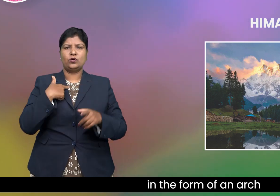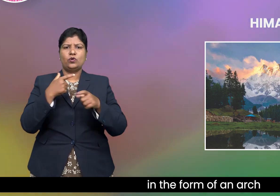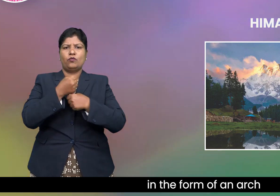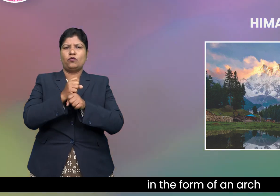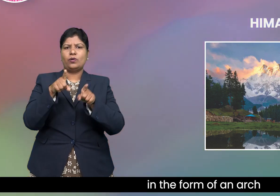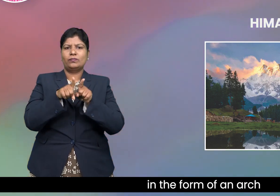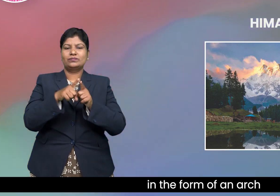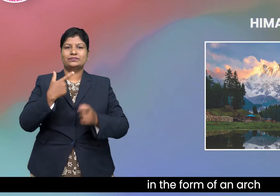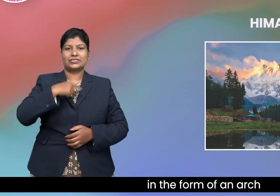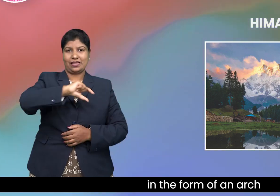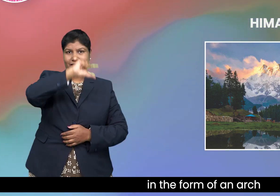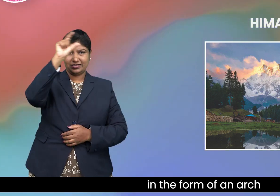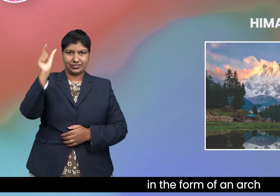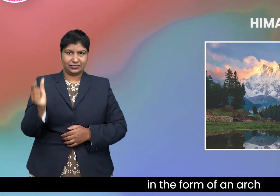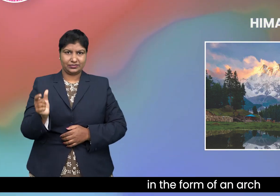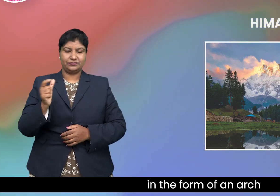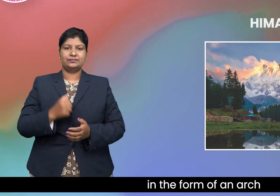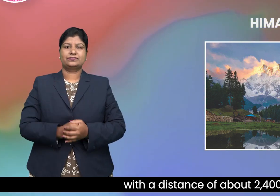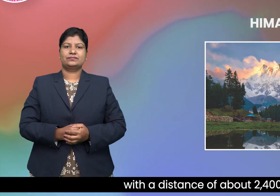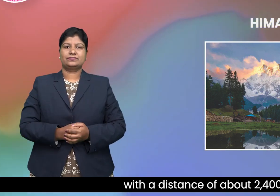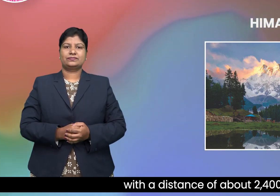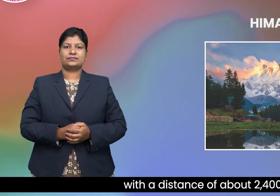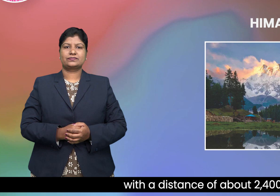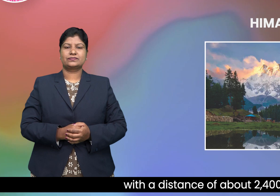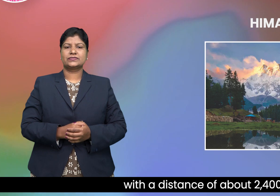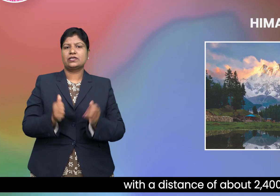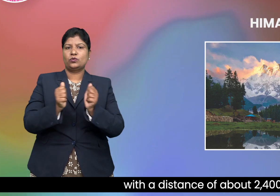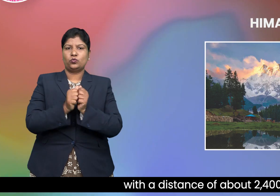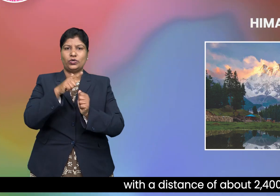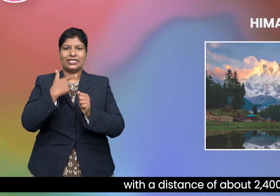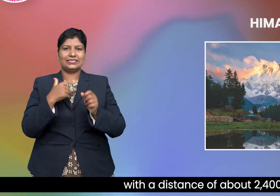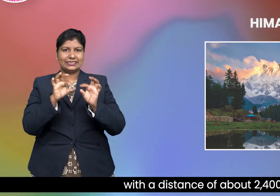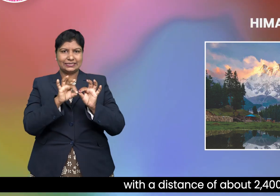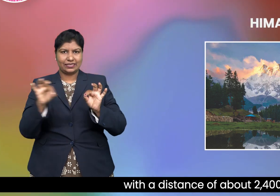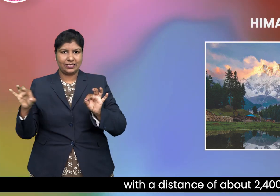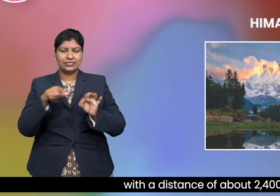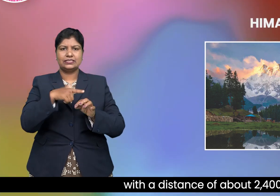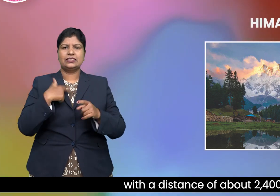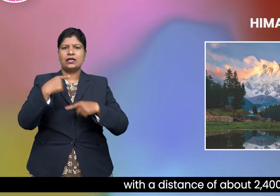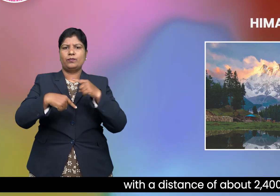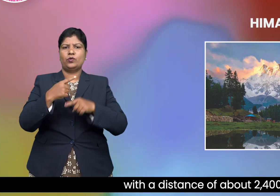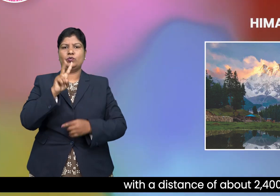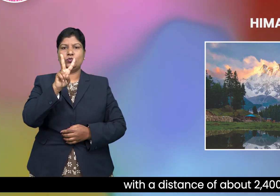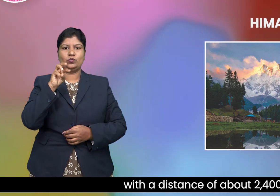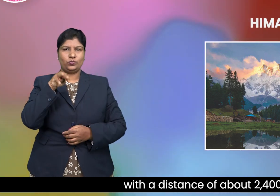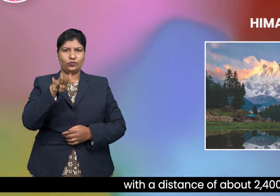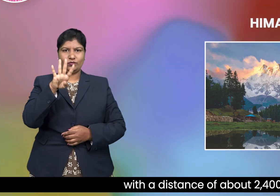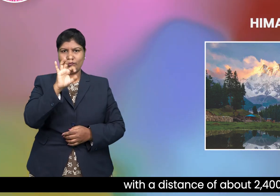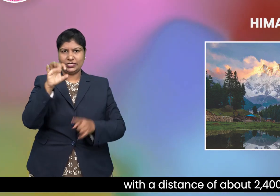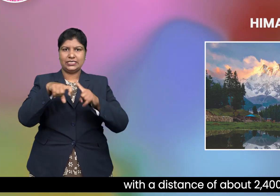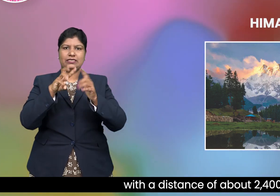with the distance of about 2400 kilometers